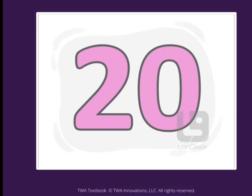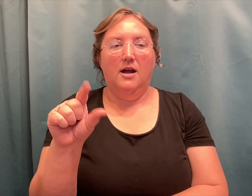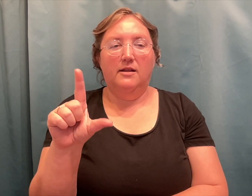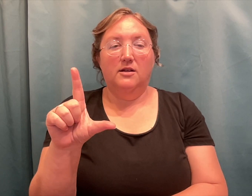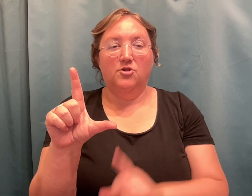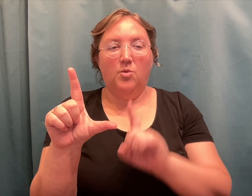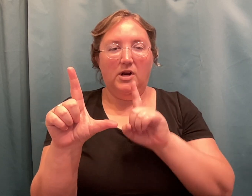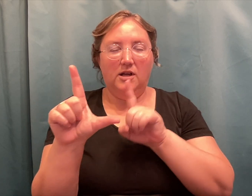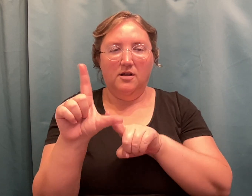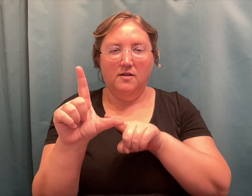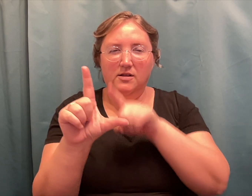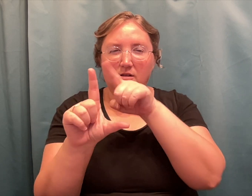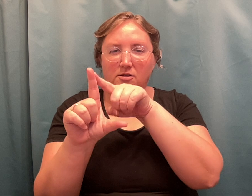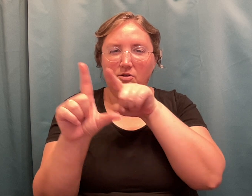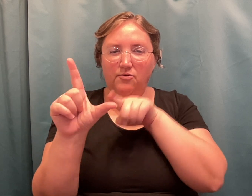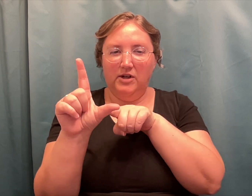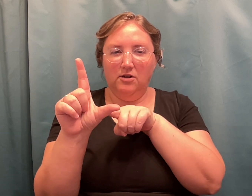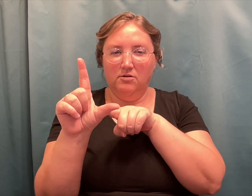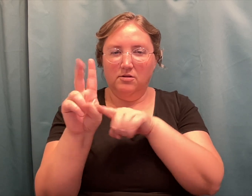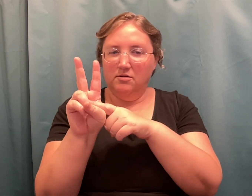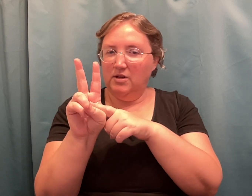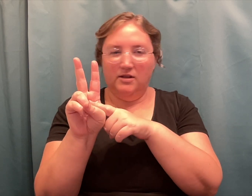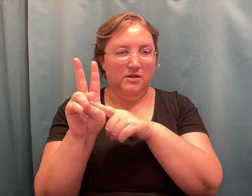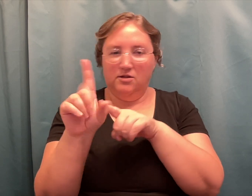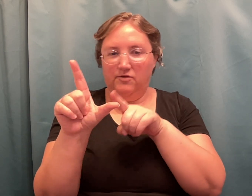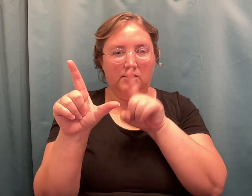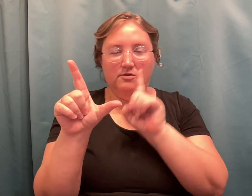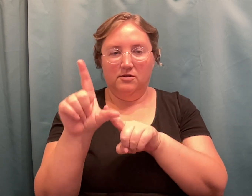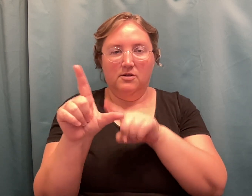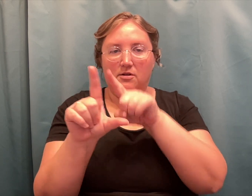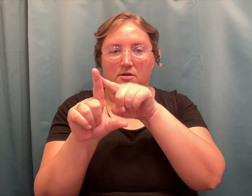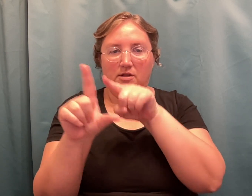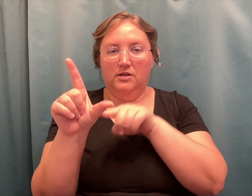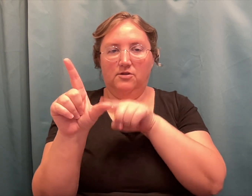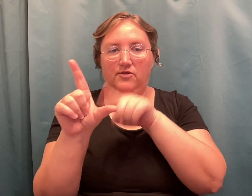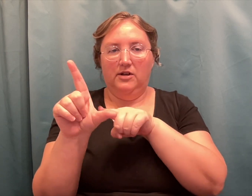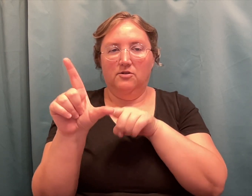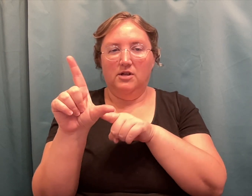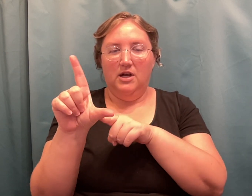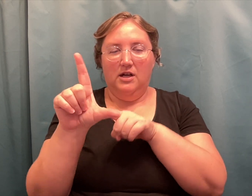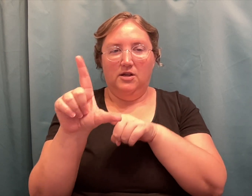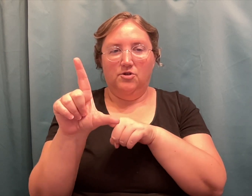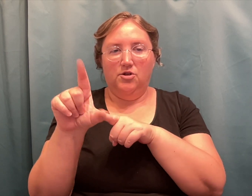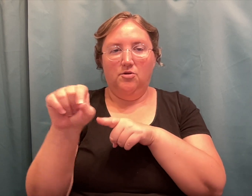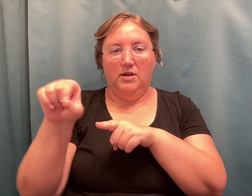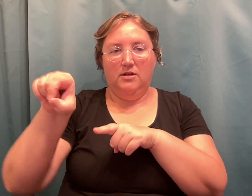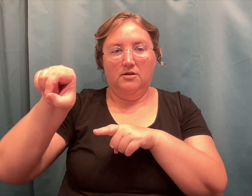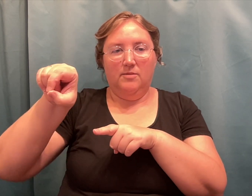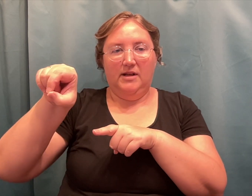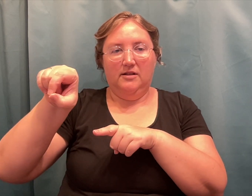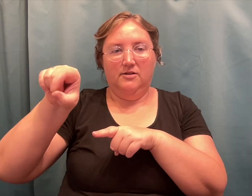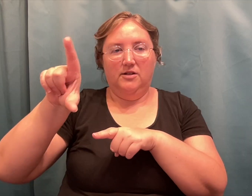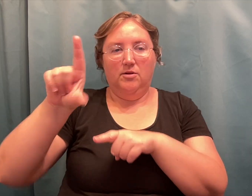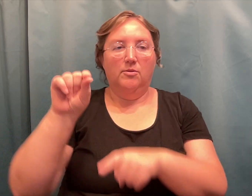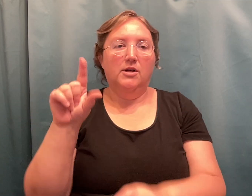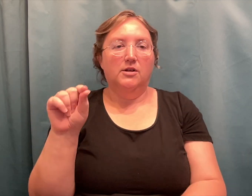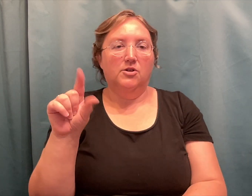And then 20, this is 2 fingers, not this 2 fingers. These 2 fingers. There's 2 and then they're going to make a little 0.